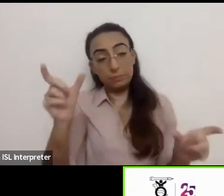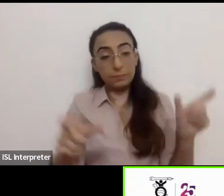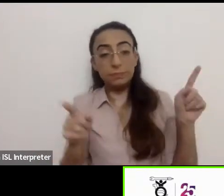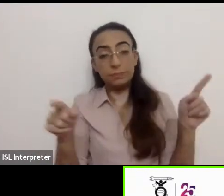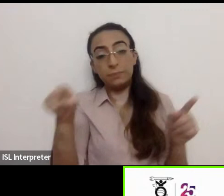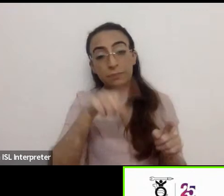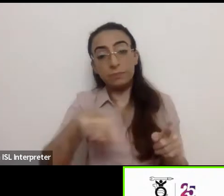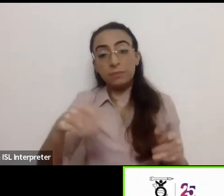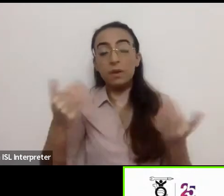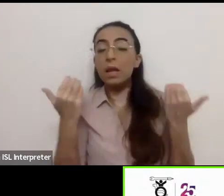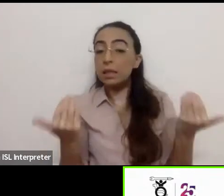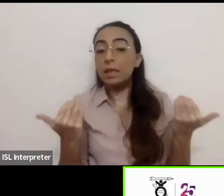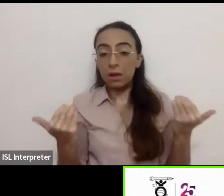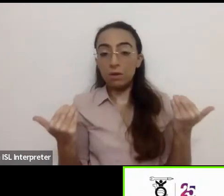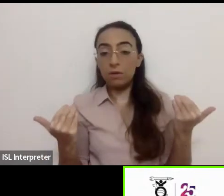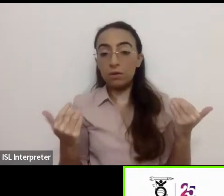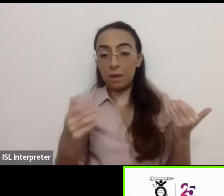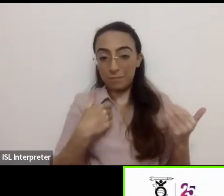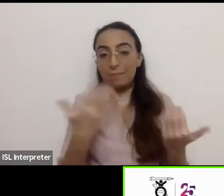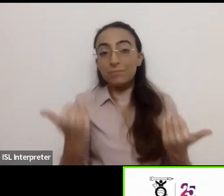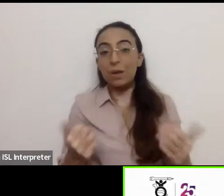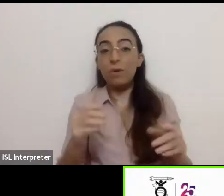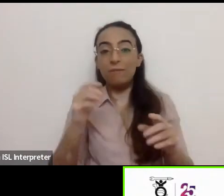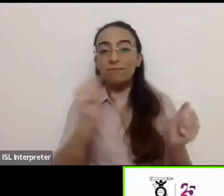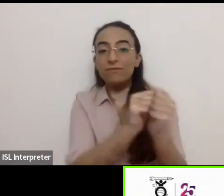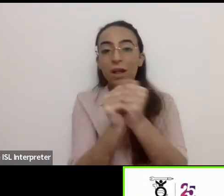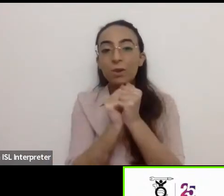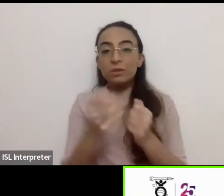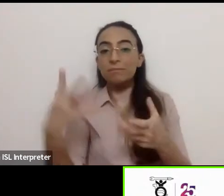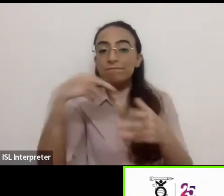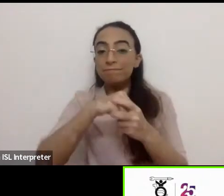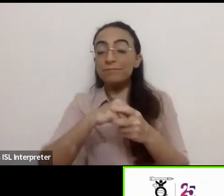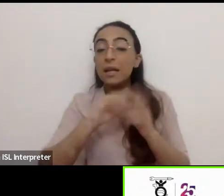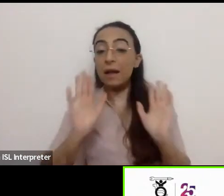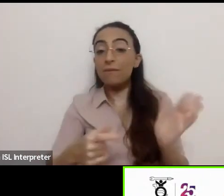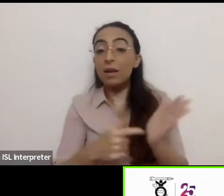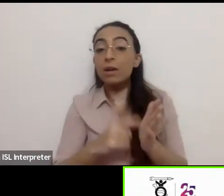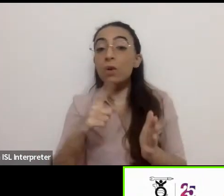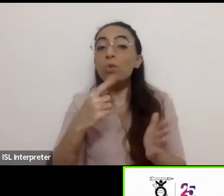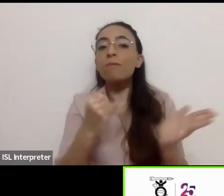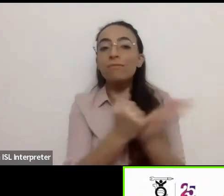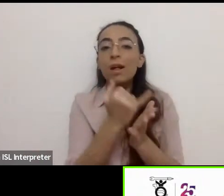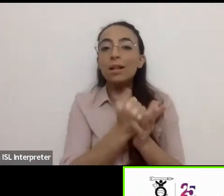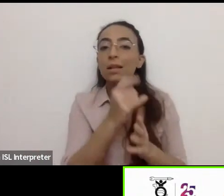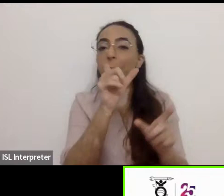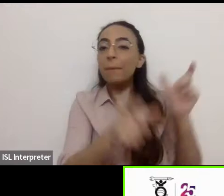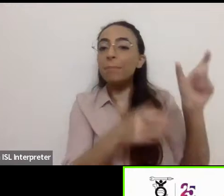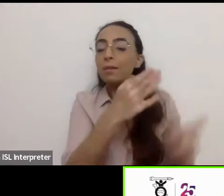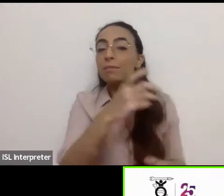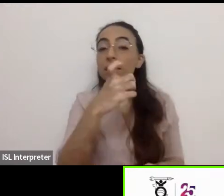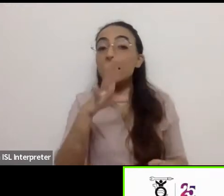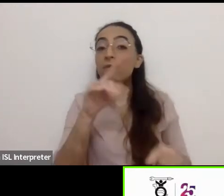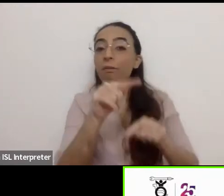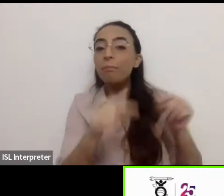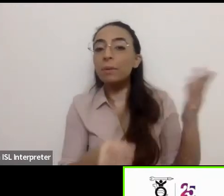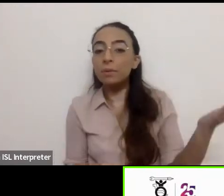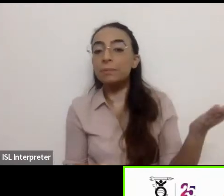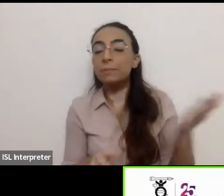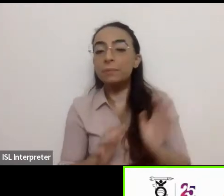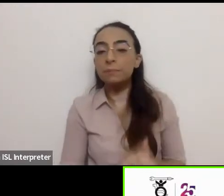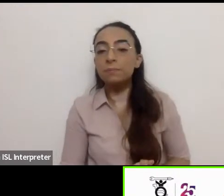now fellows of the APPI program are actually in the rural areas, right? And these